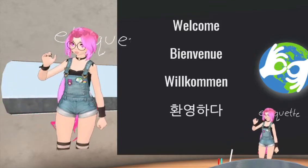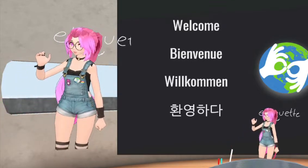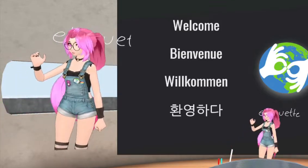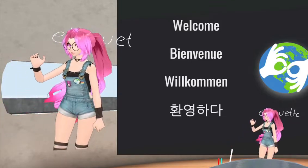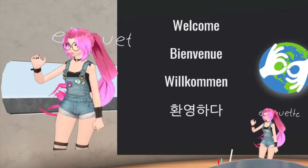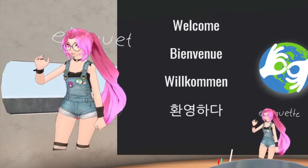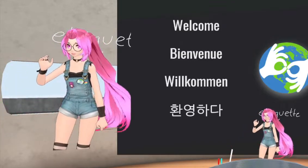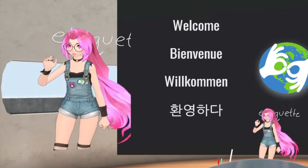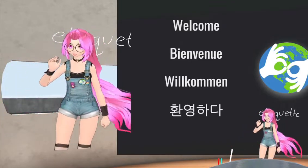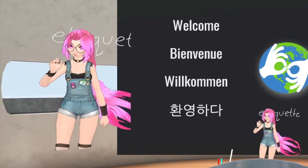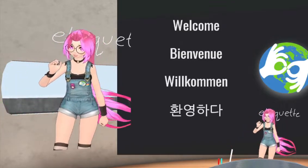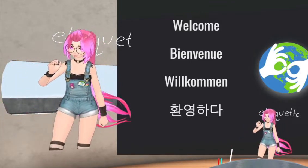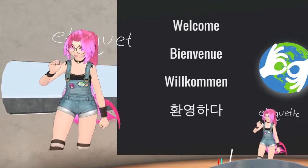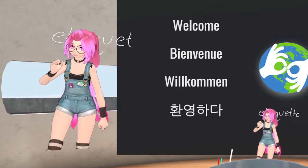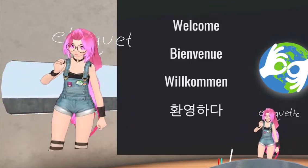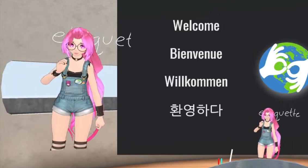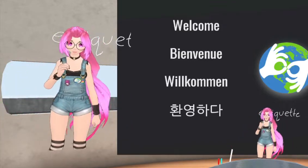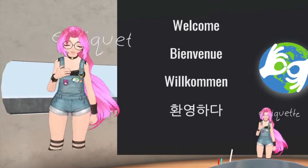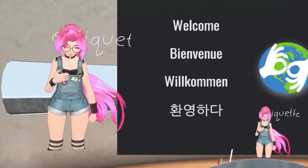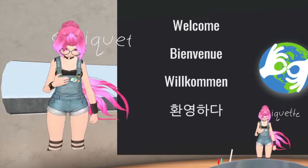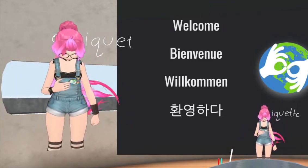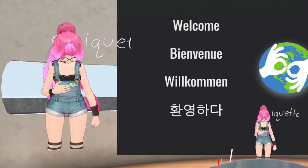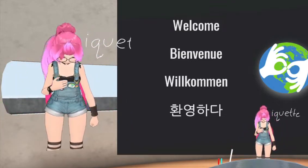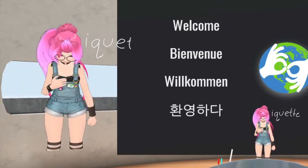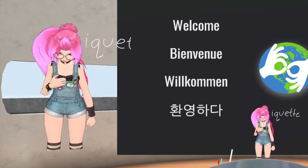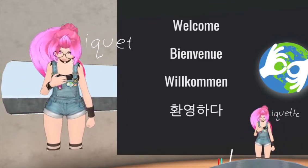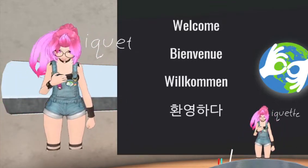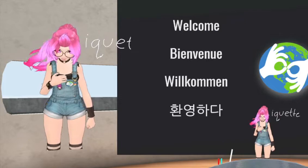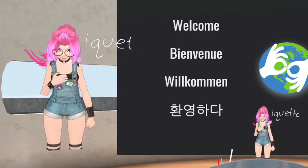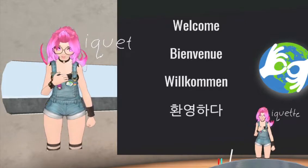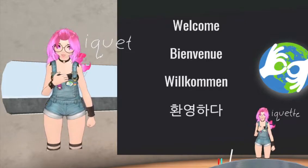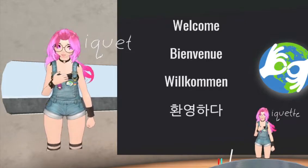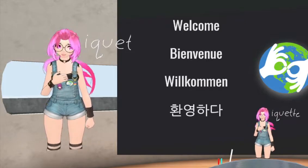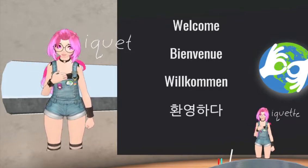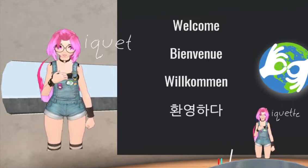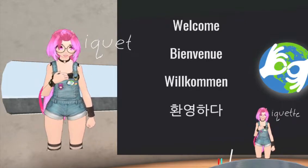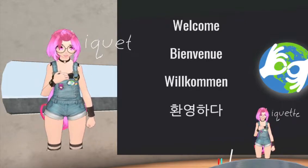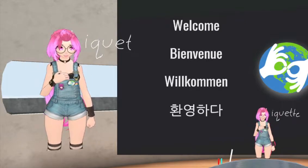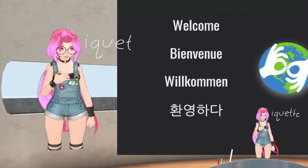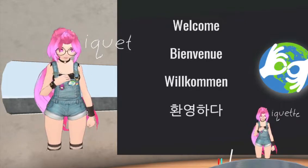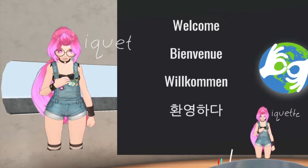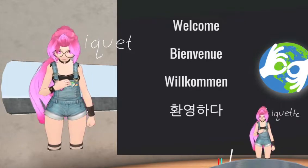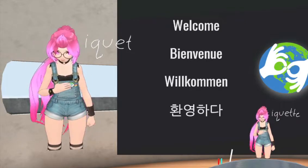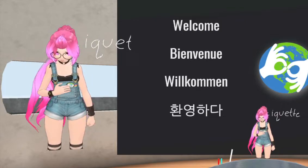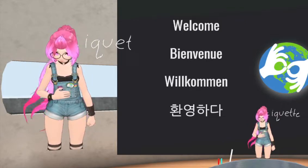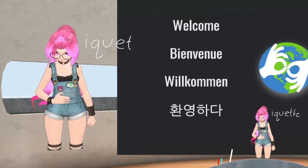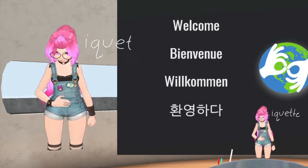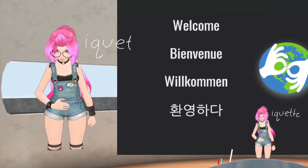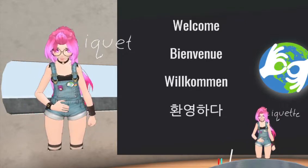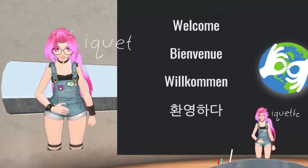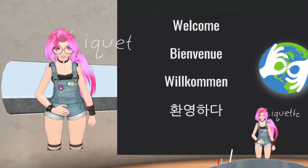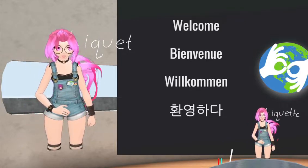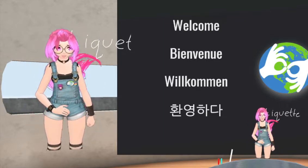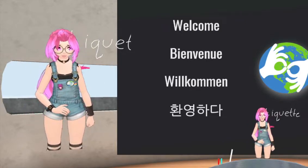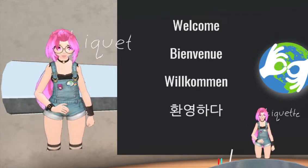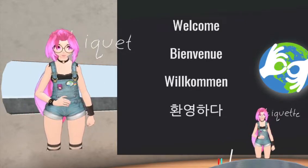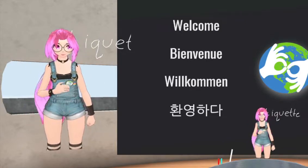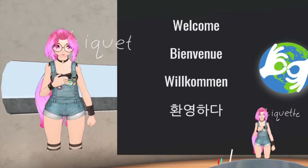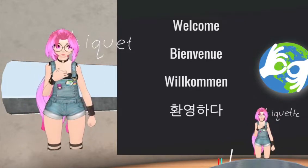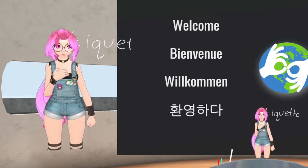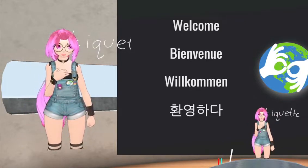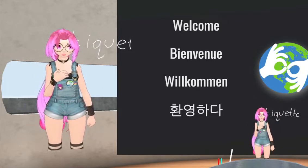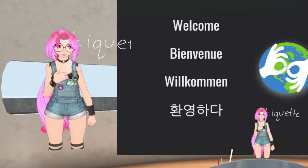a couple new people here, and some of them might not know how to approach a deaf person or like get their attention respectfully, like tapping their shoulder